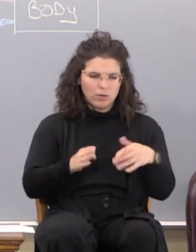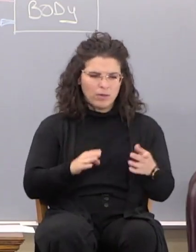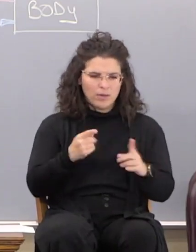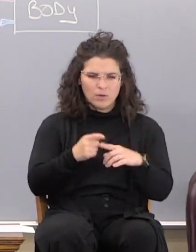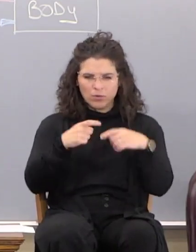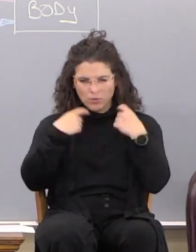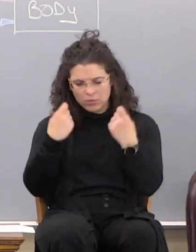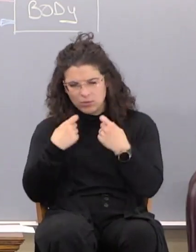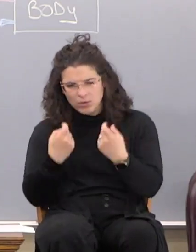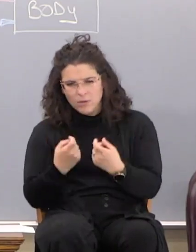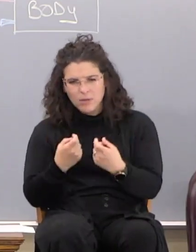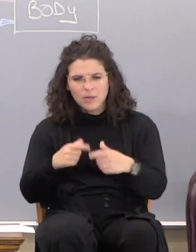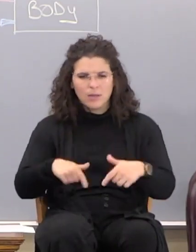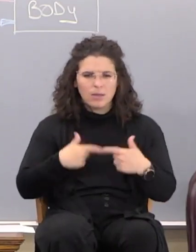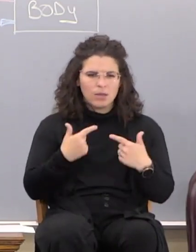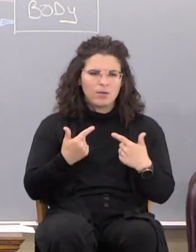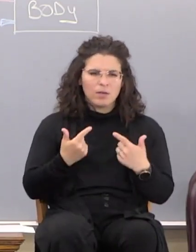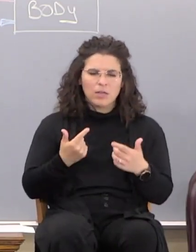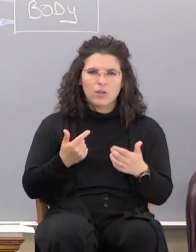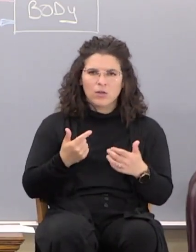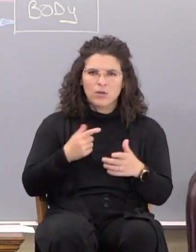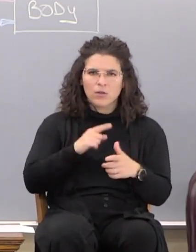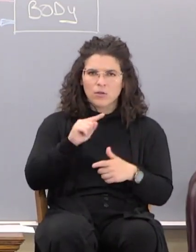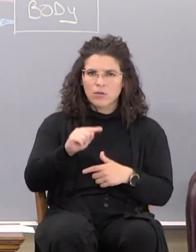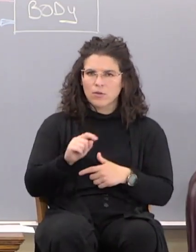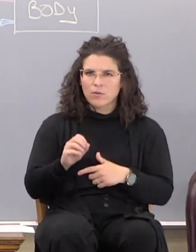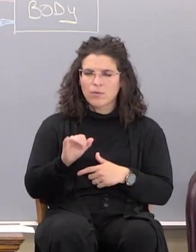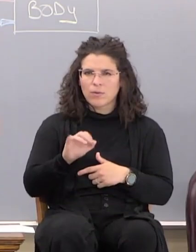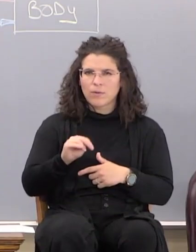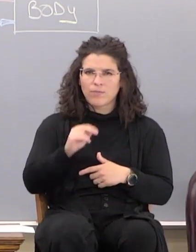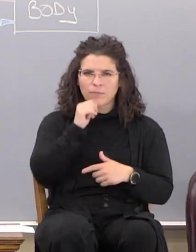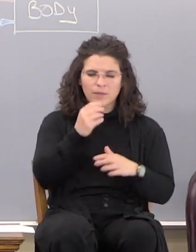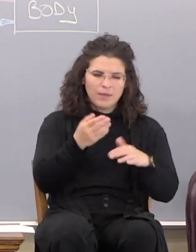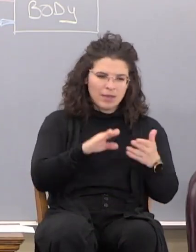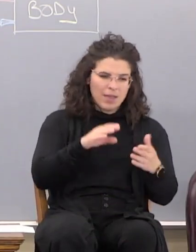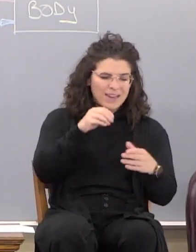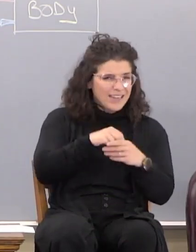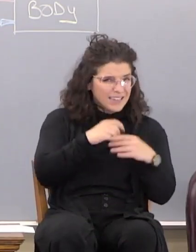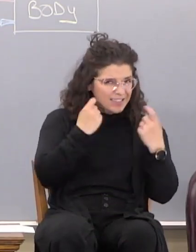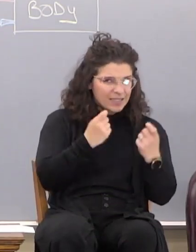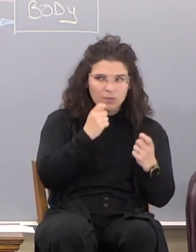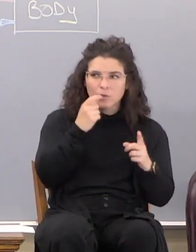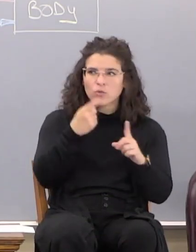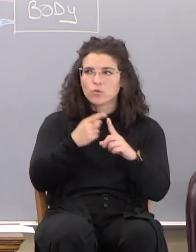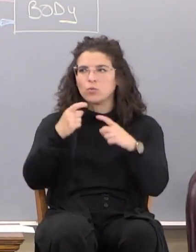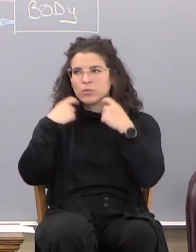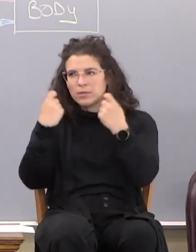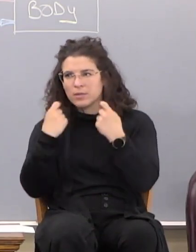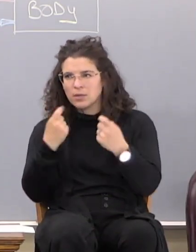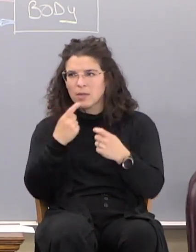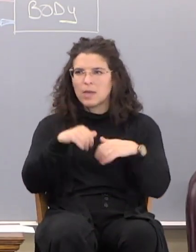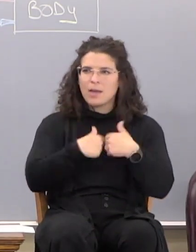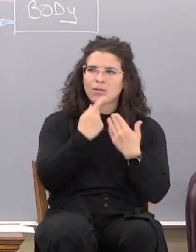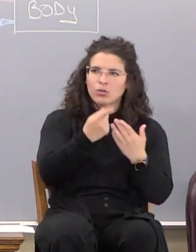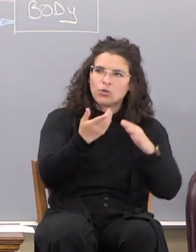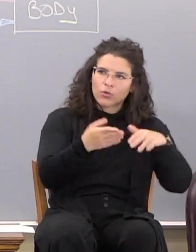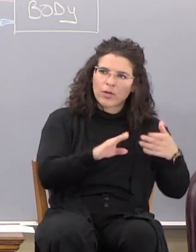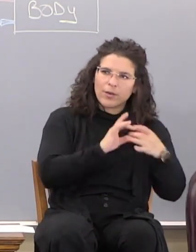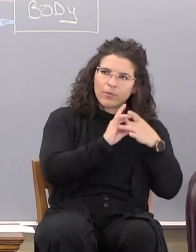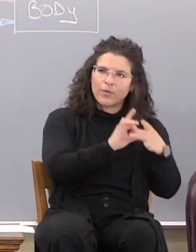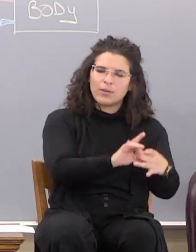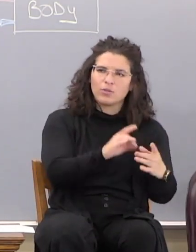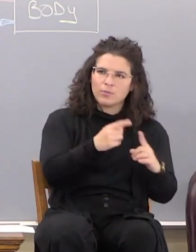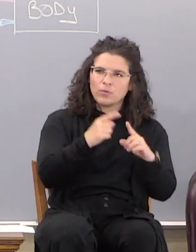sin live any longer therein? Now how in the world did you get to be dead, not in sin, but to sin? How did you die in relationship to